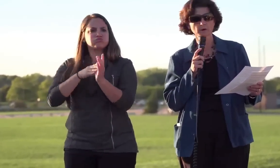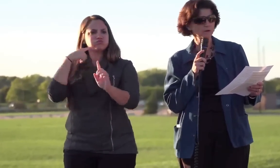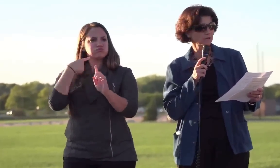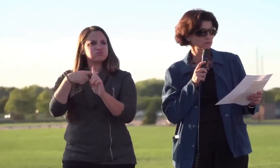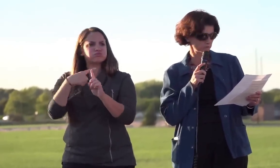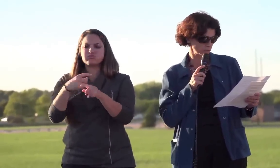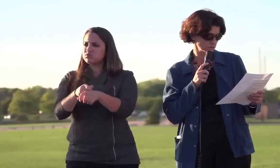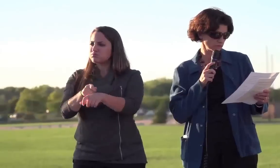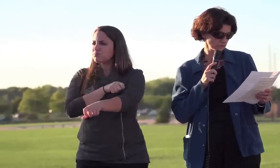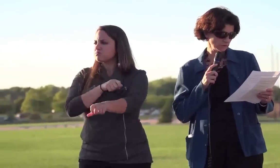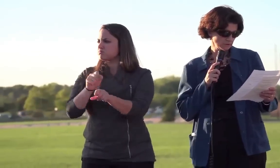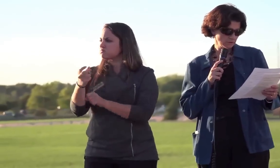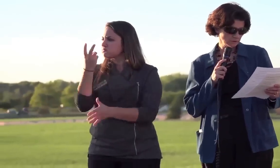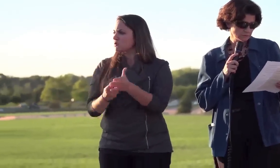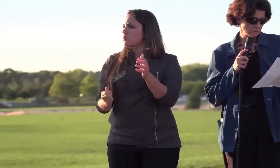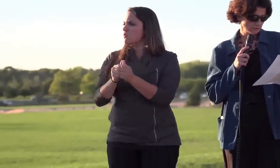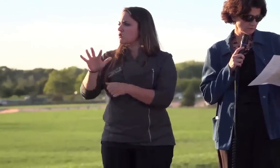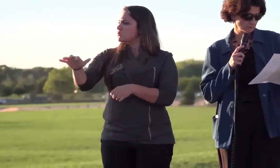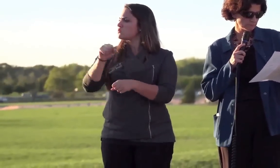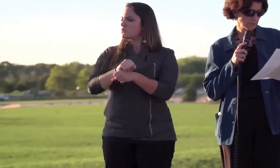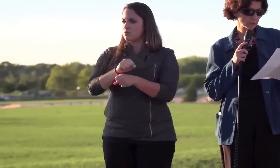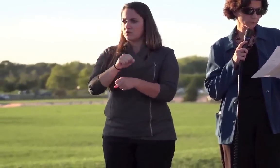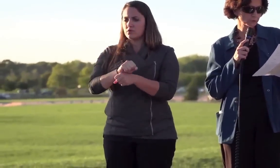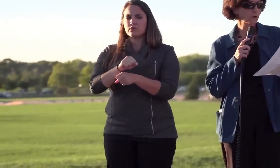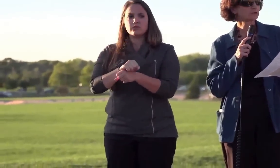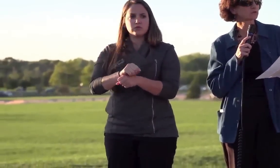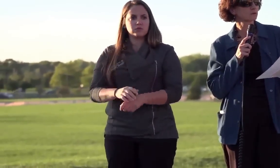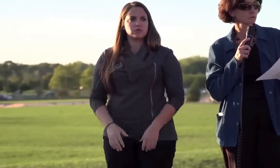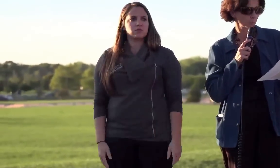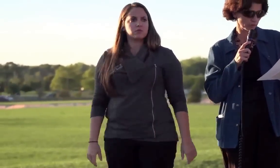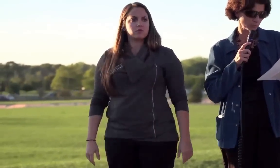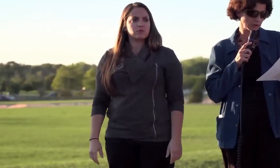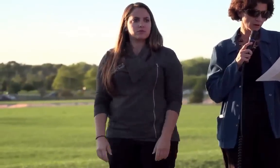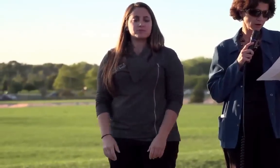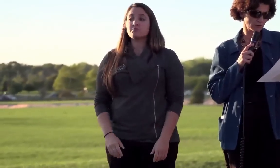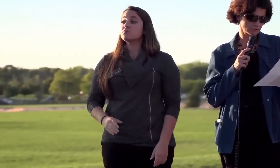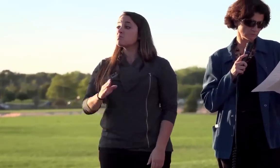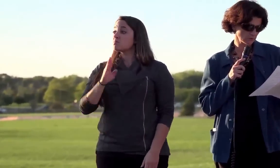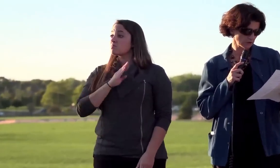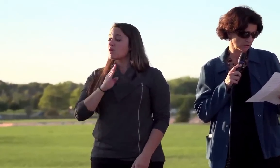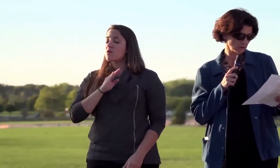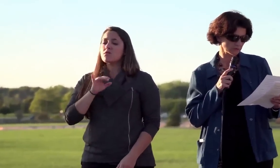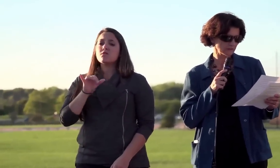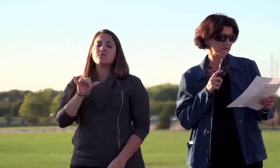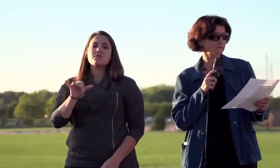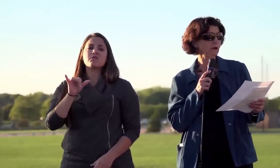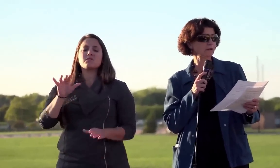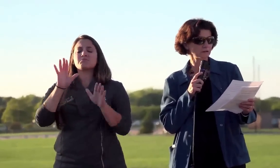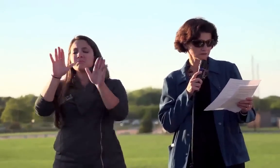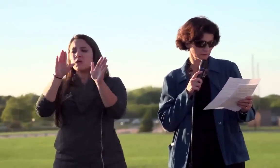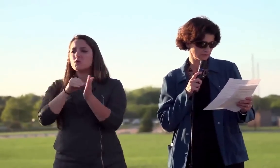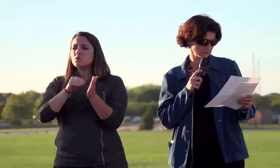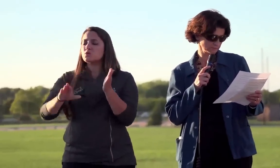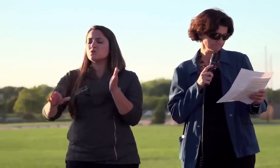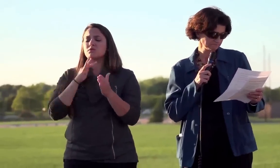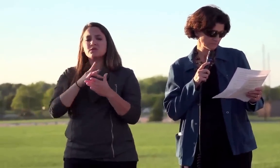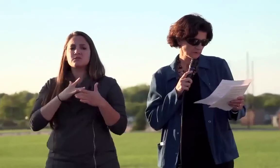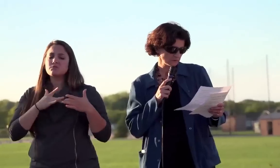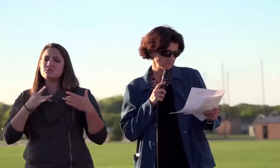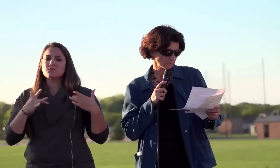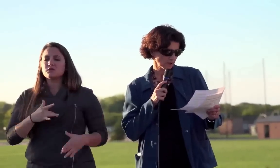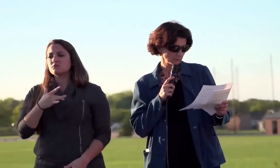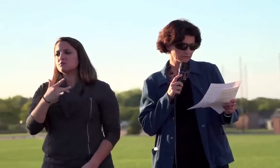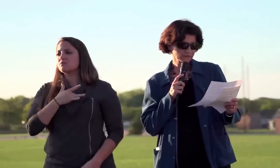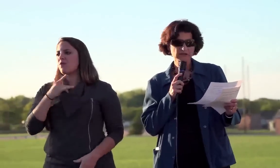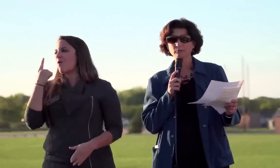student. Ben was a great student with a big heart, and he always had a smile on his face. I would see